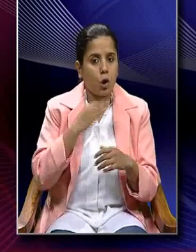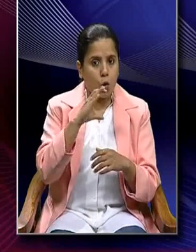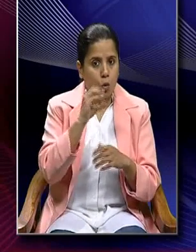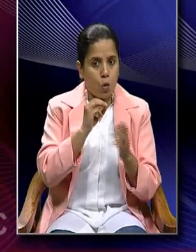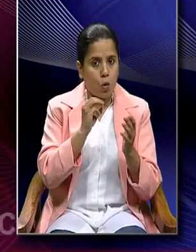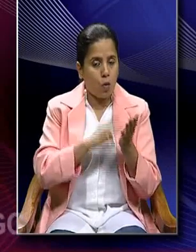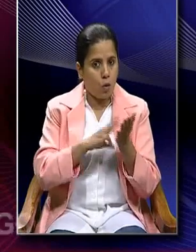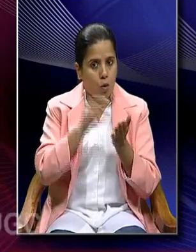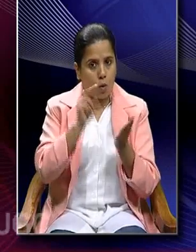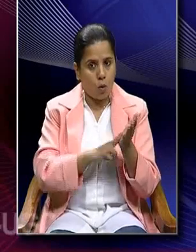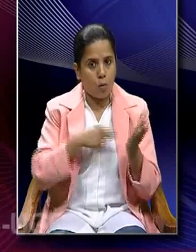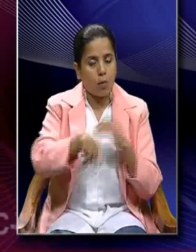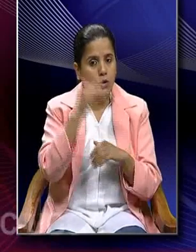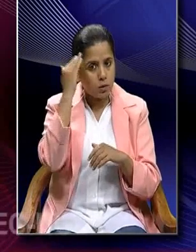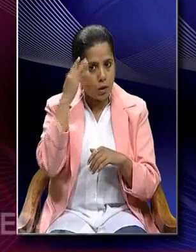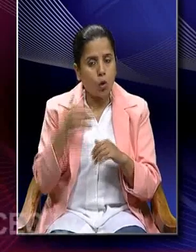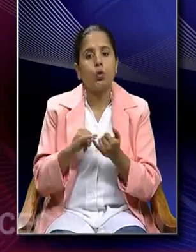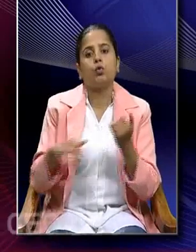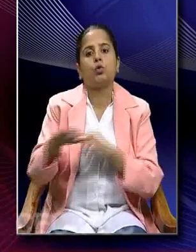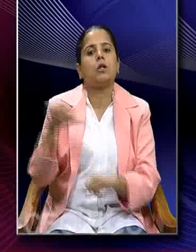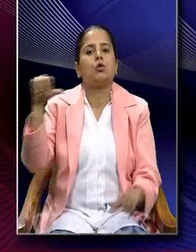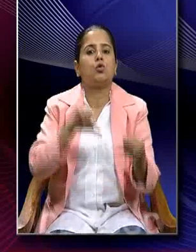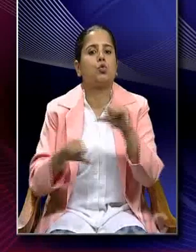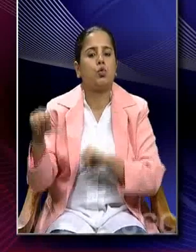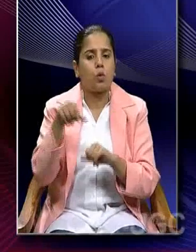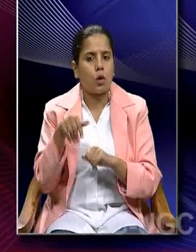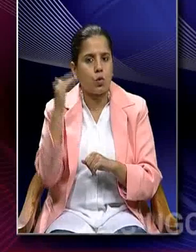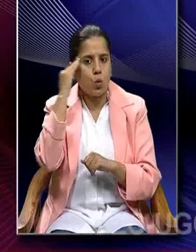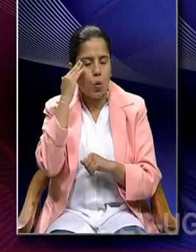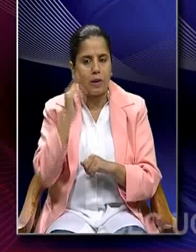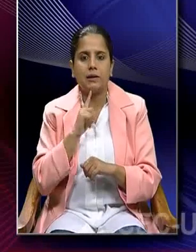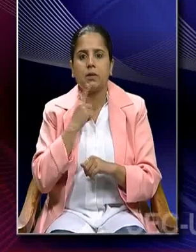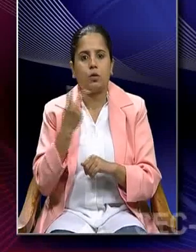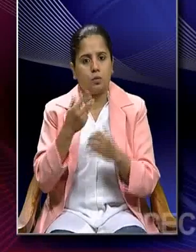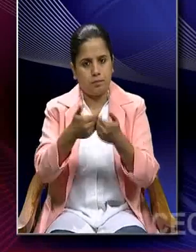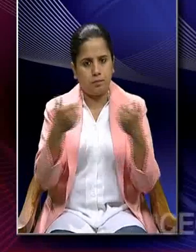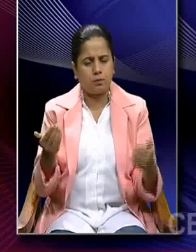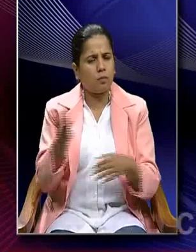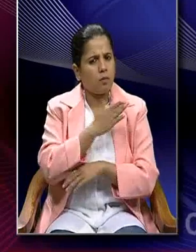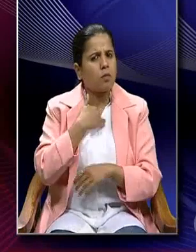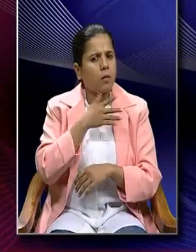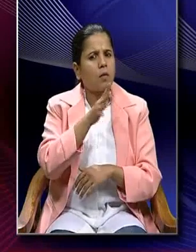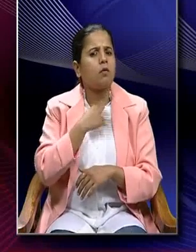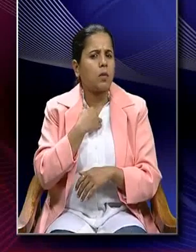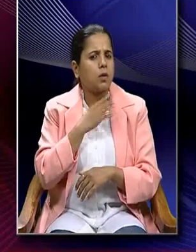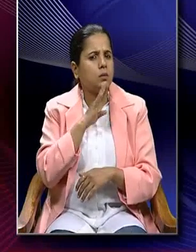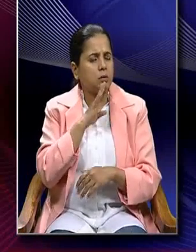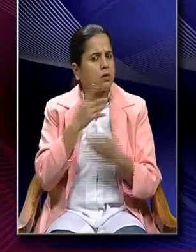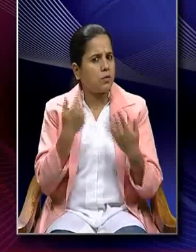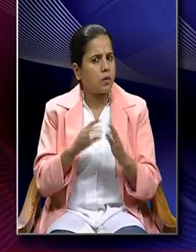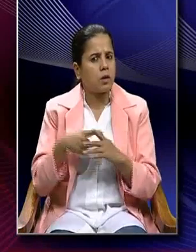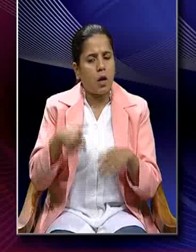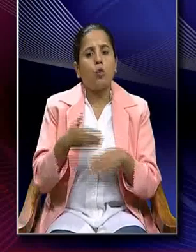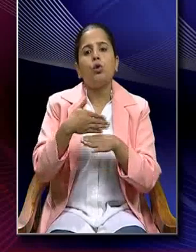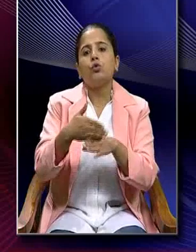and social science knowledge seriously. I have spoken about this earlier, and I am